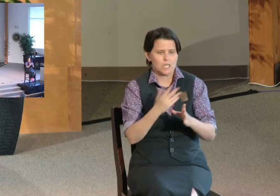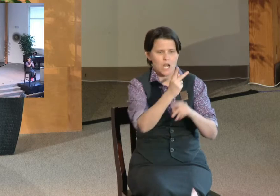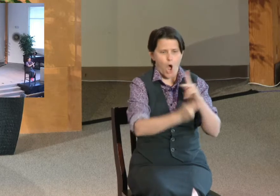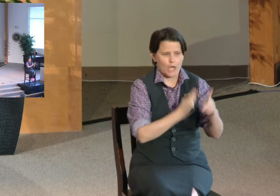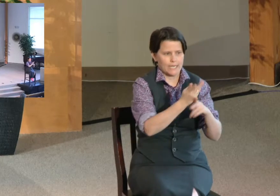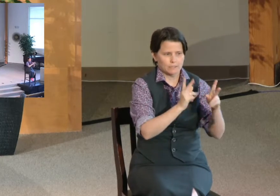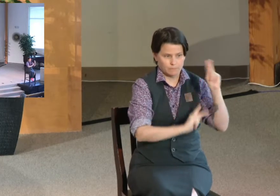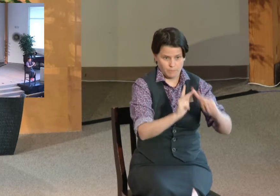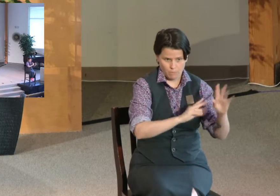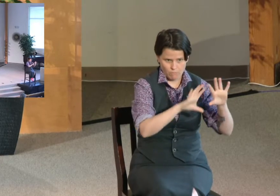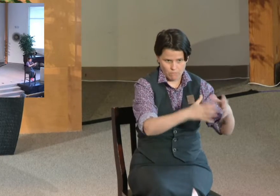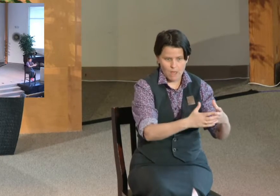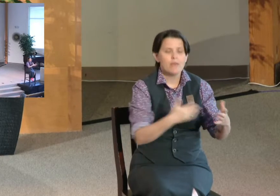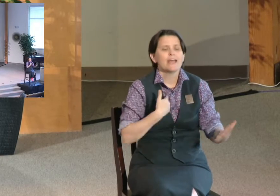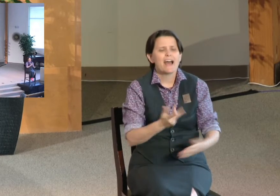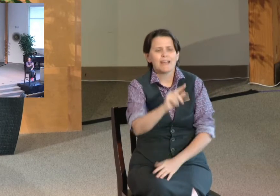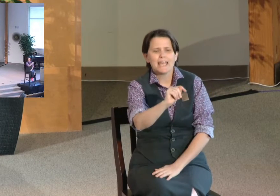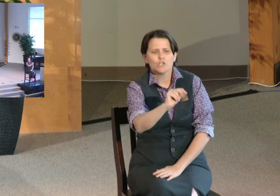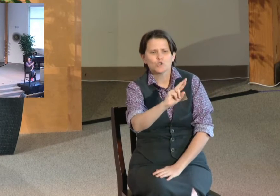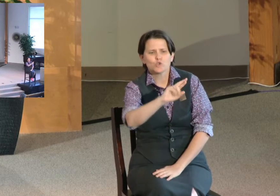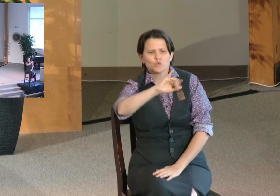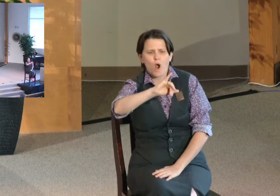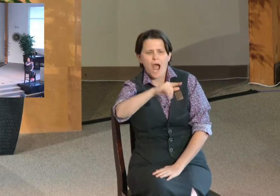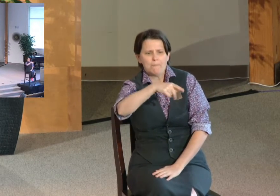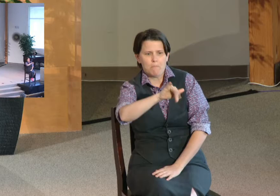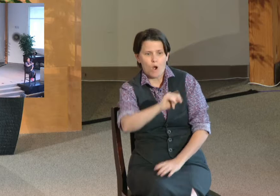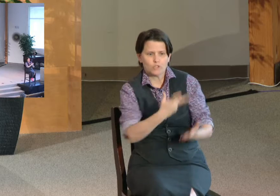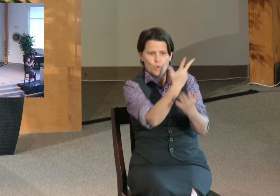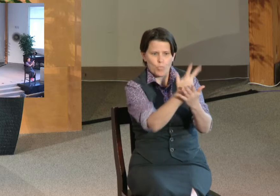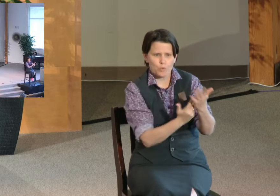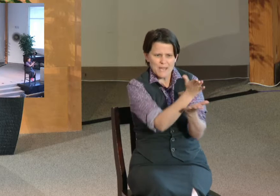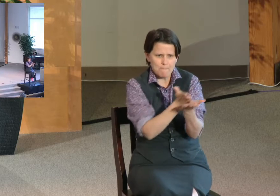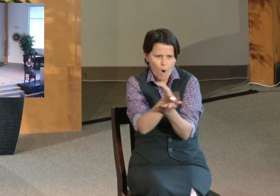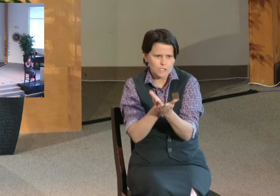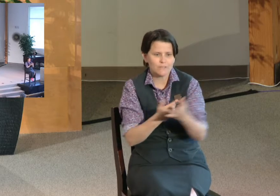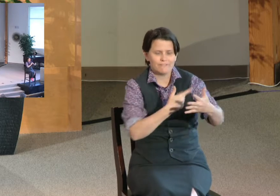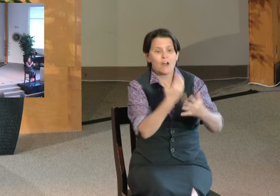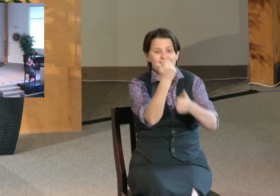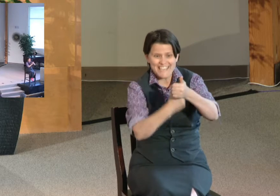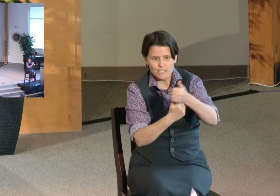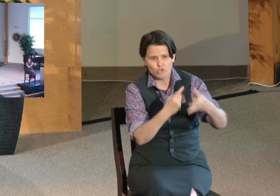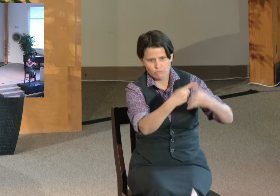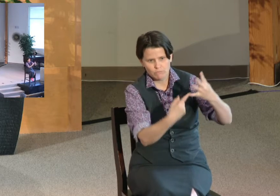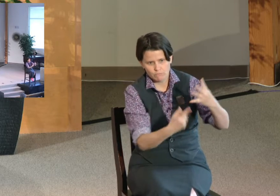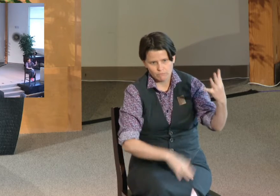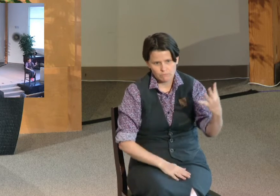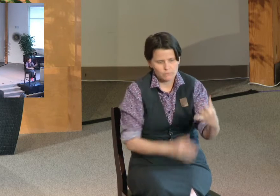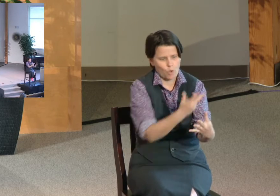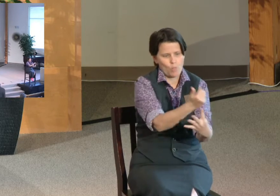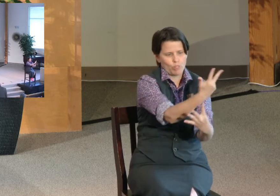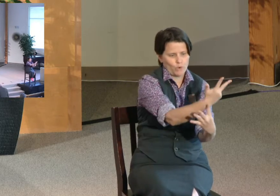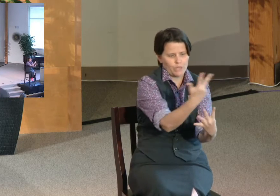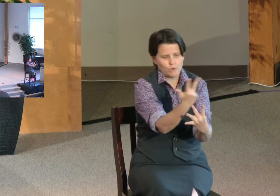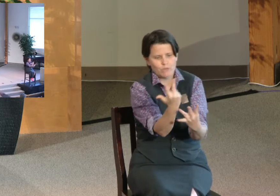authors suggest that for men to be fully actualized, they must integrate all of those archetypes. And the way that Moore and